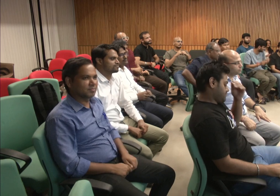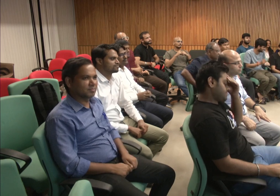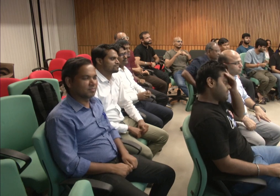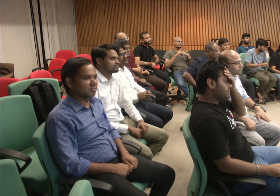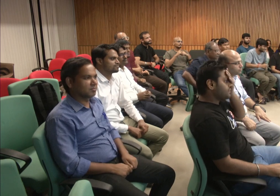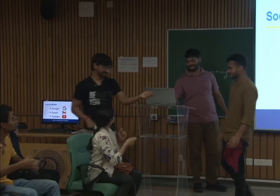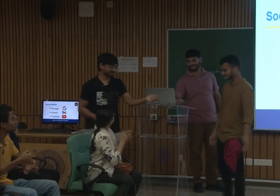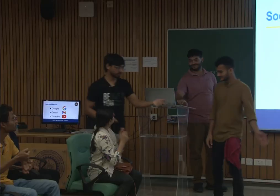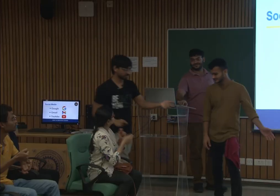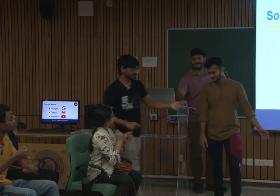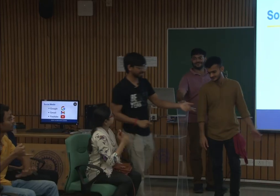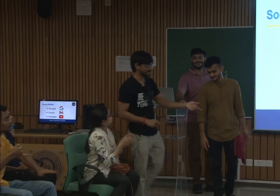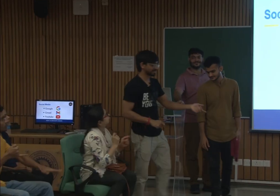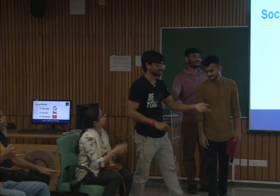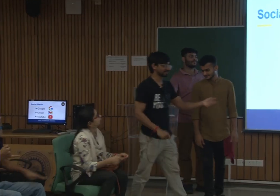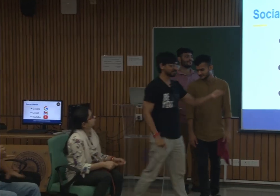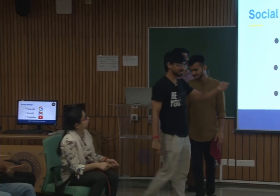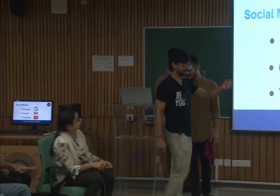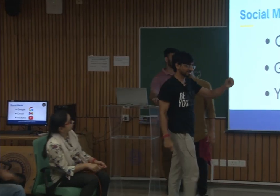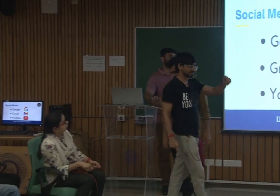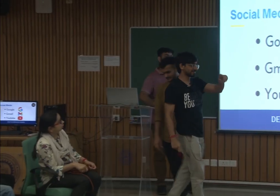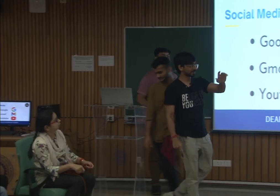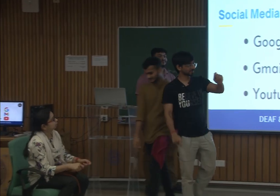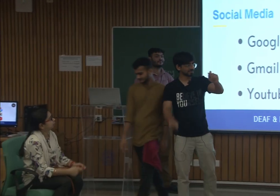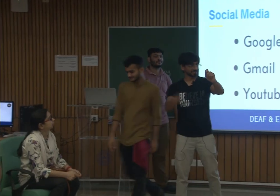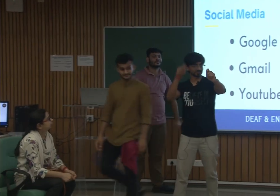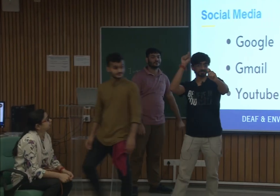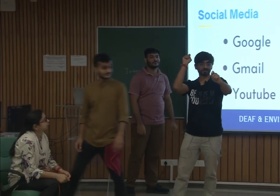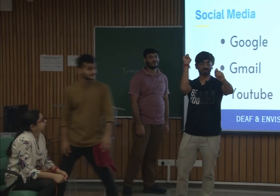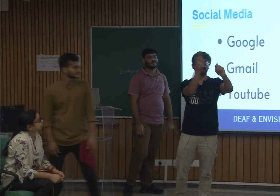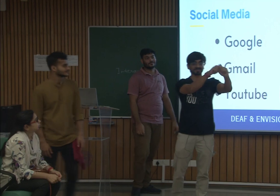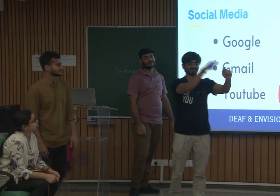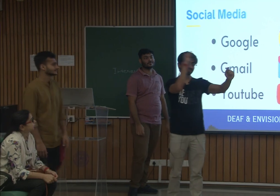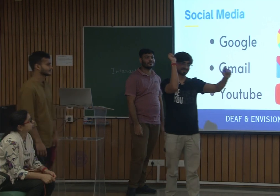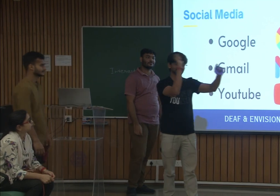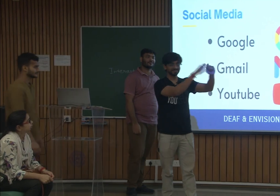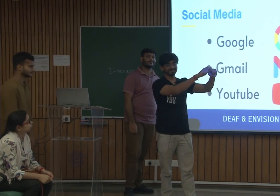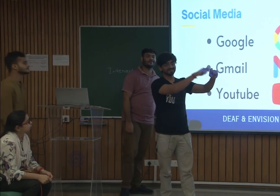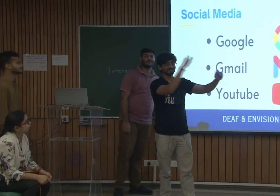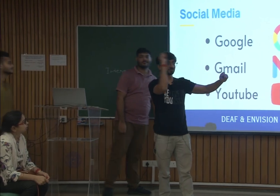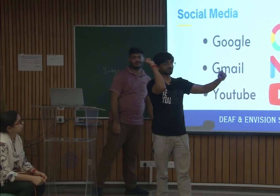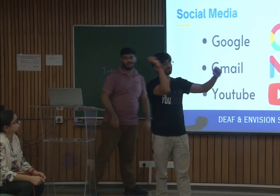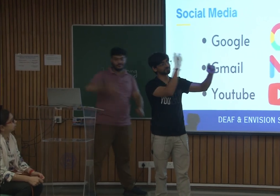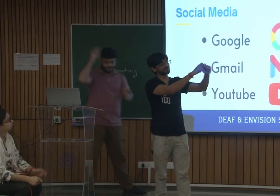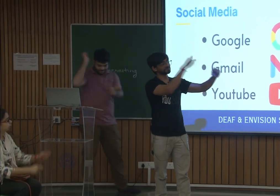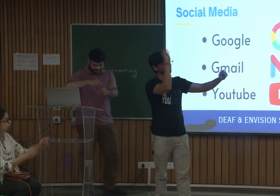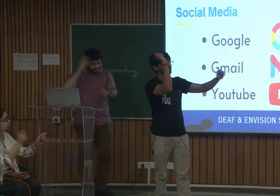Job is like this, dekhi, job ka aaya kahan se hai. Ek diwaal hoti hai na, usme hathoda maarte hain. So those come from